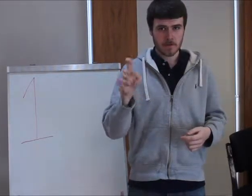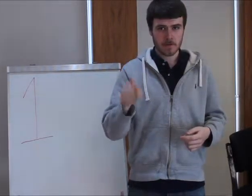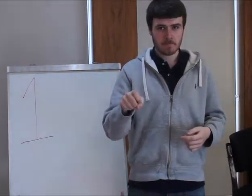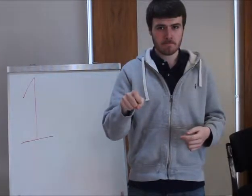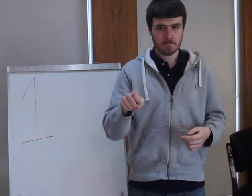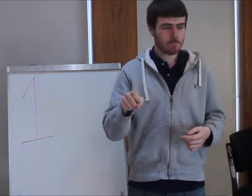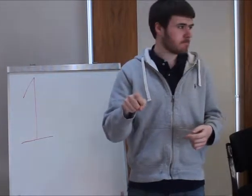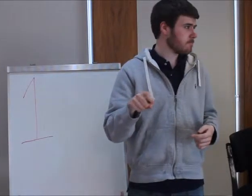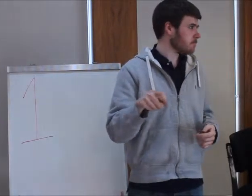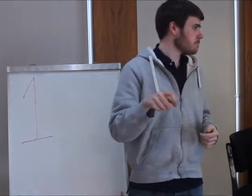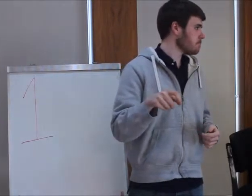necessary